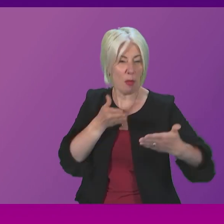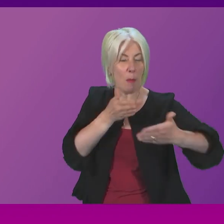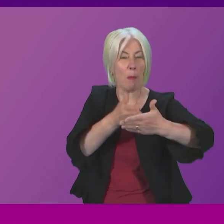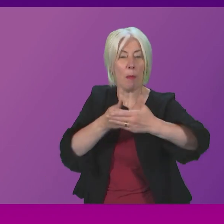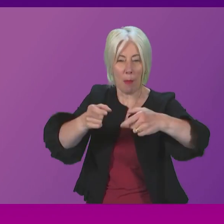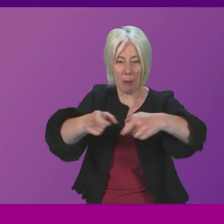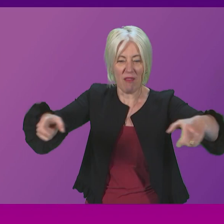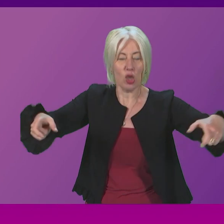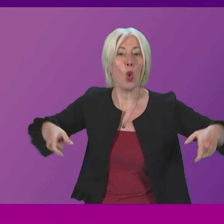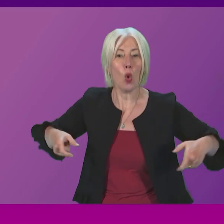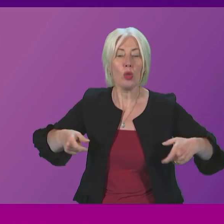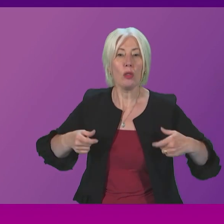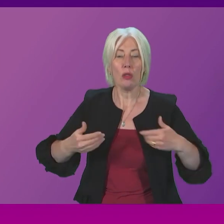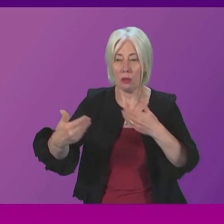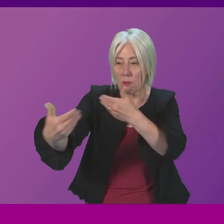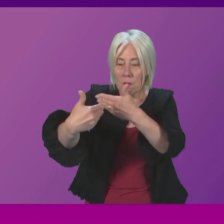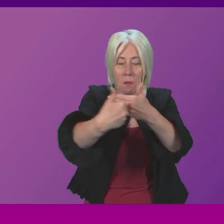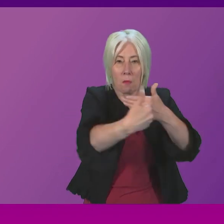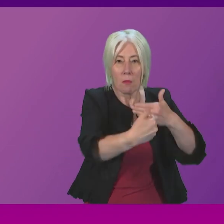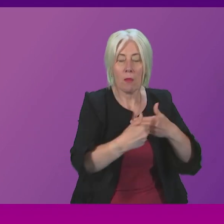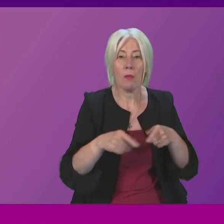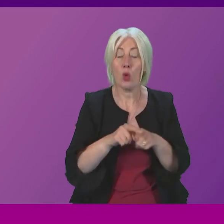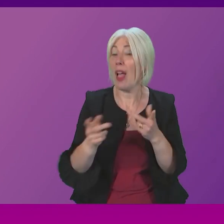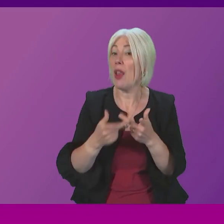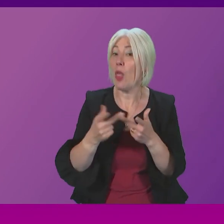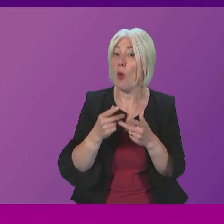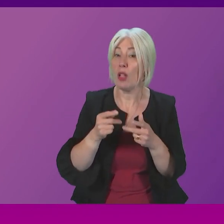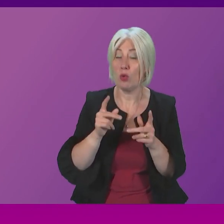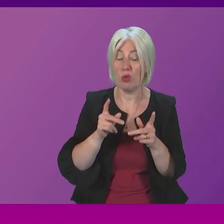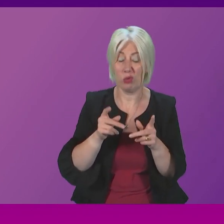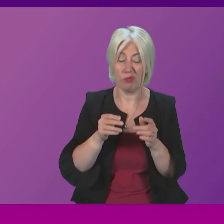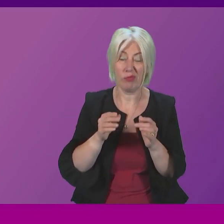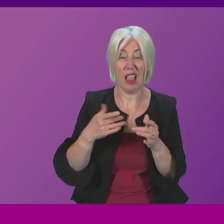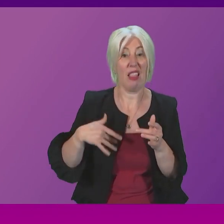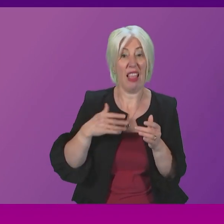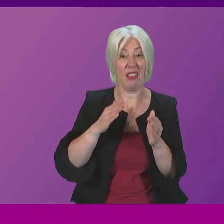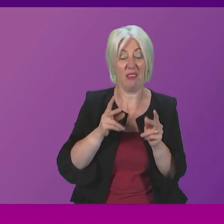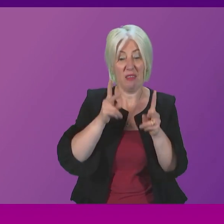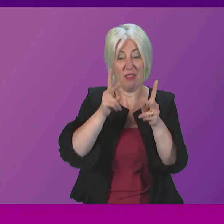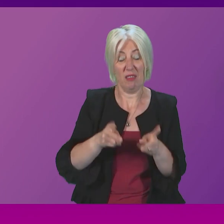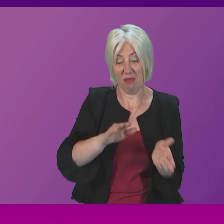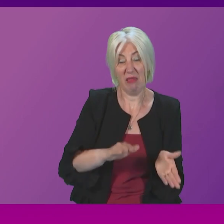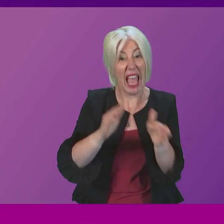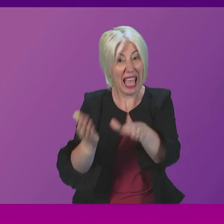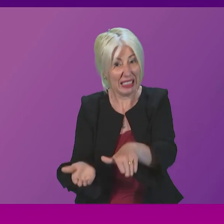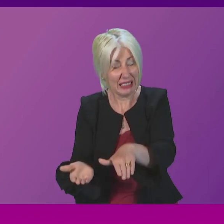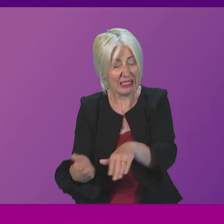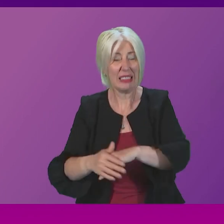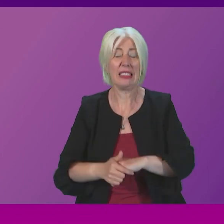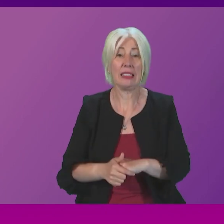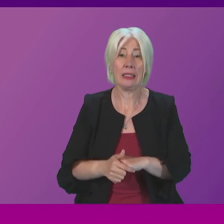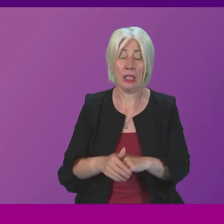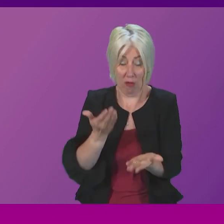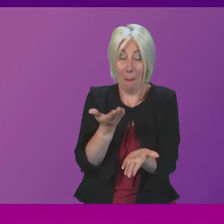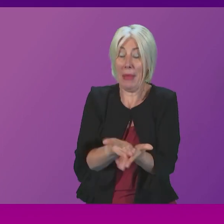another very important bill coming through on end of life. And I think those there, you asked